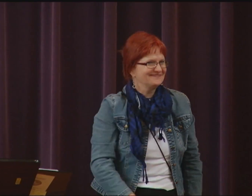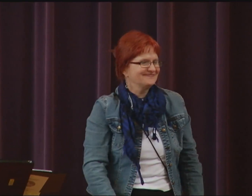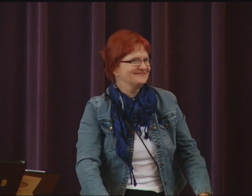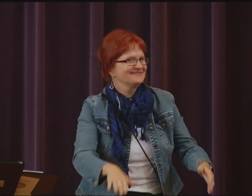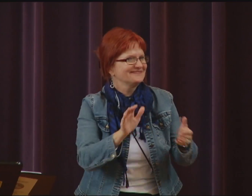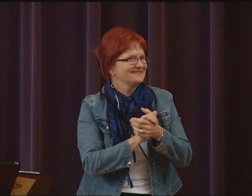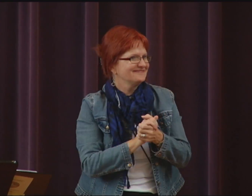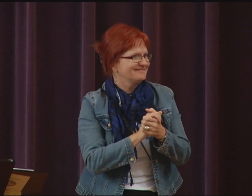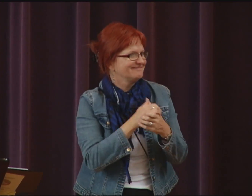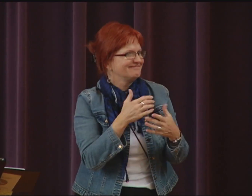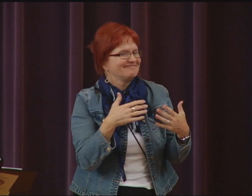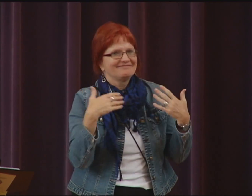Congratulations.